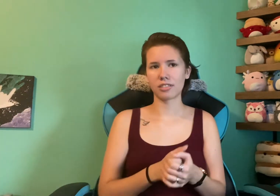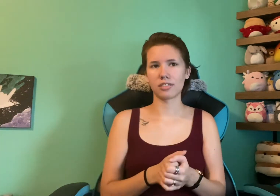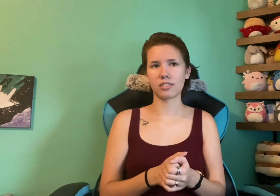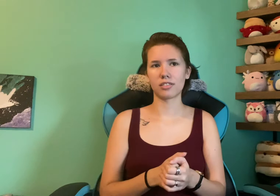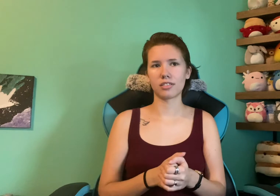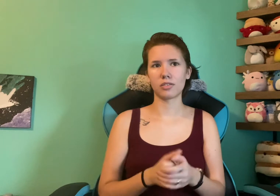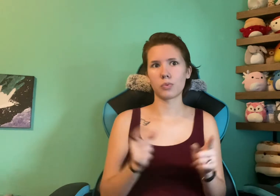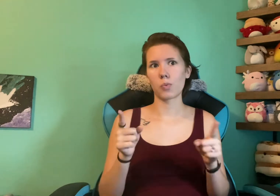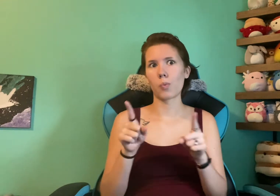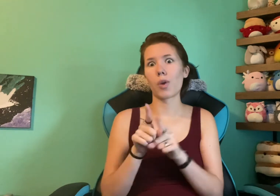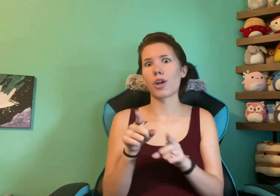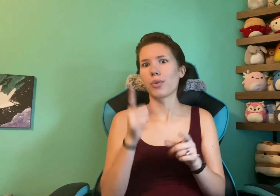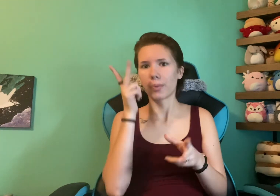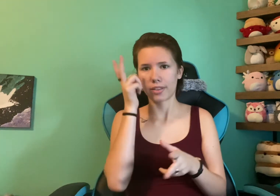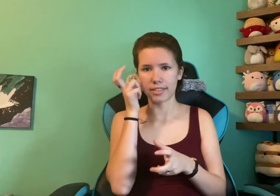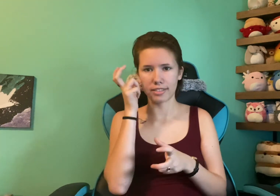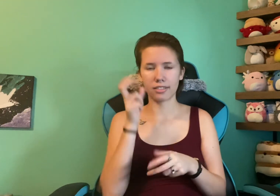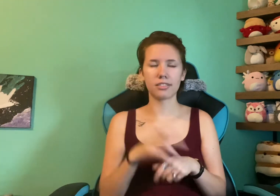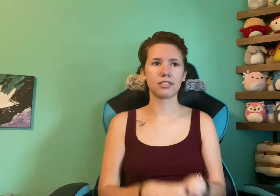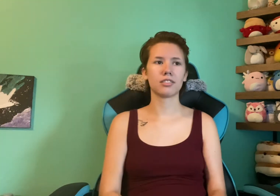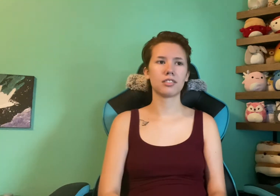you this one, and then you will have to